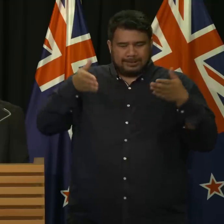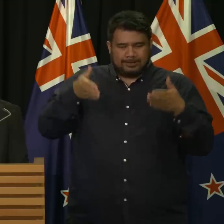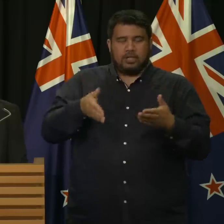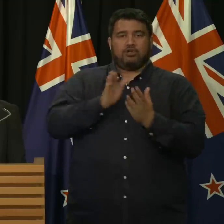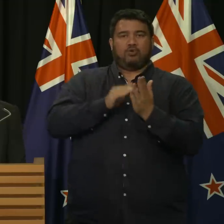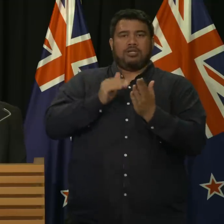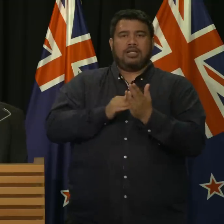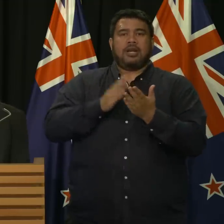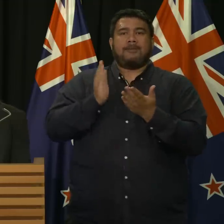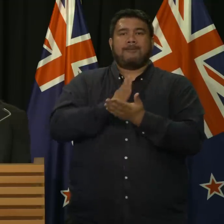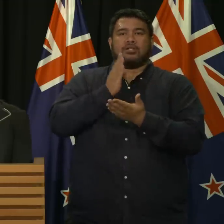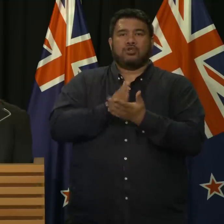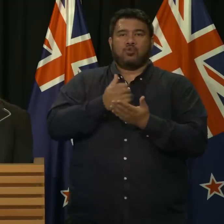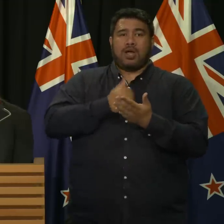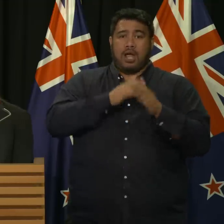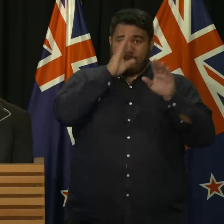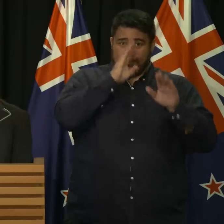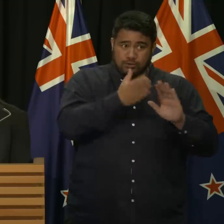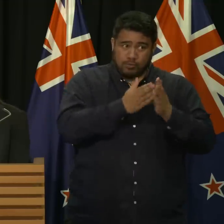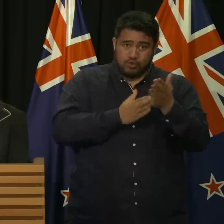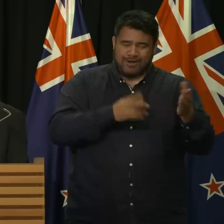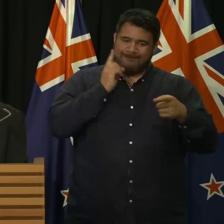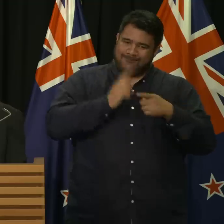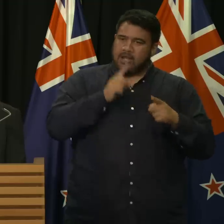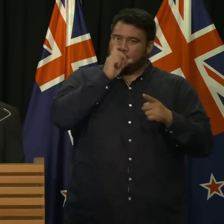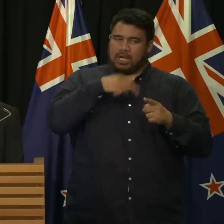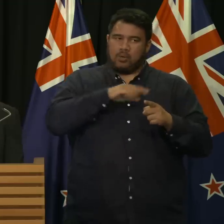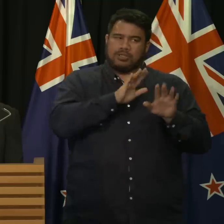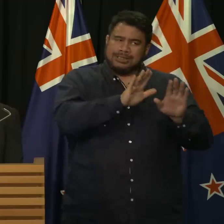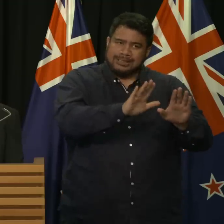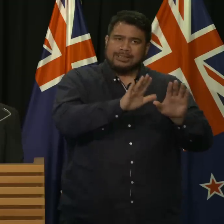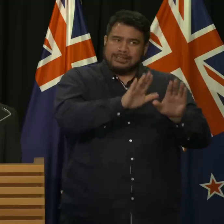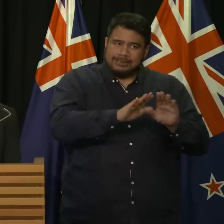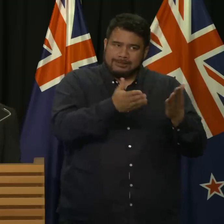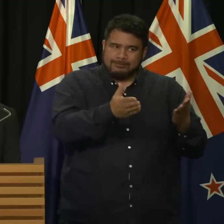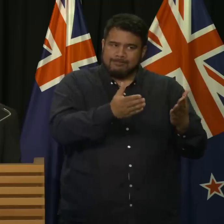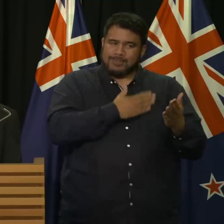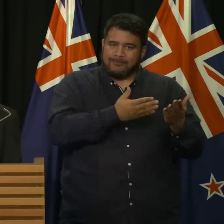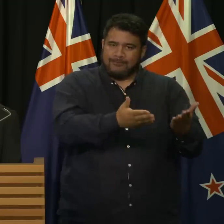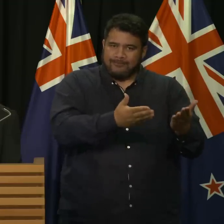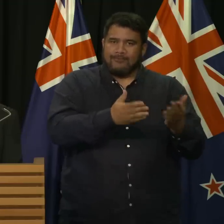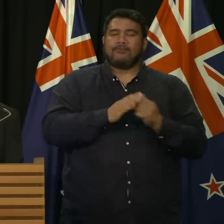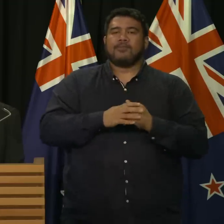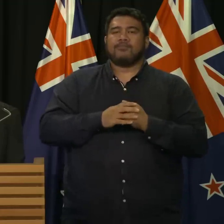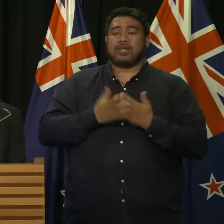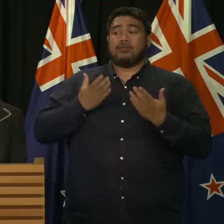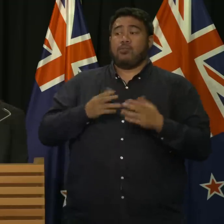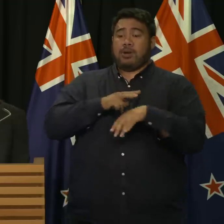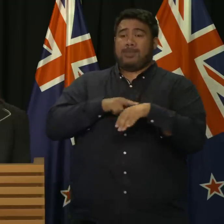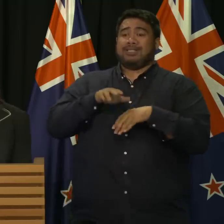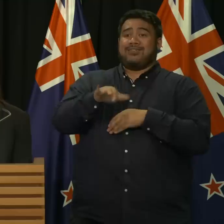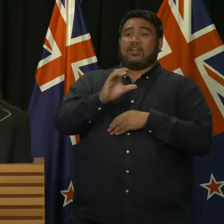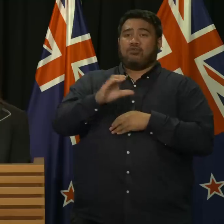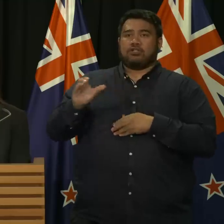assurances, particularly to our Muslim community, as quickly as we can. In the meantime, police are present to secure